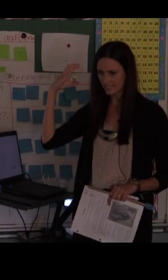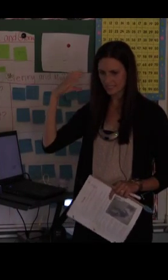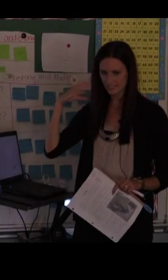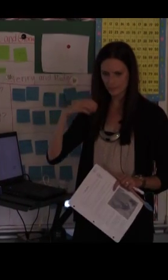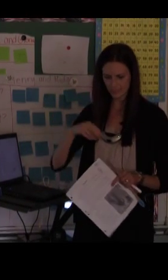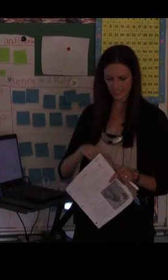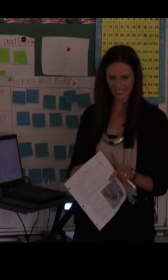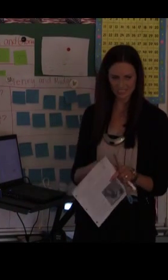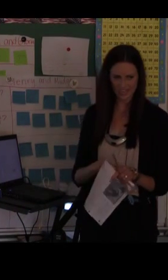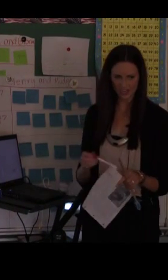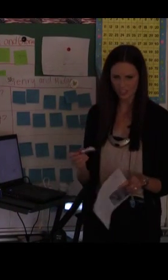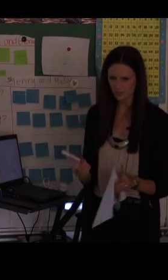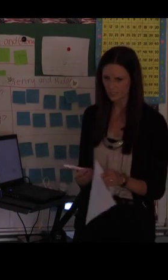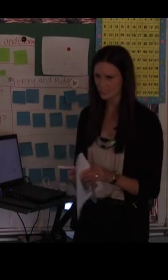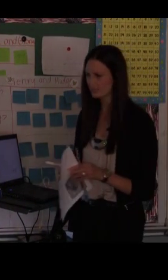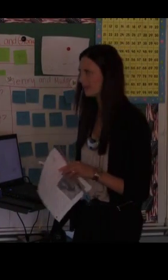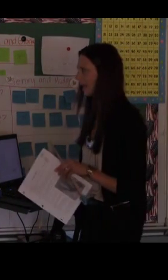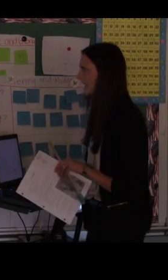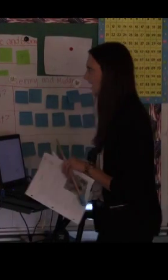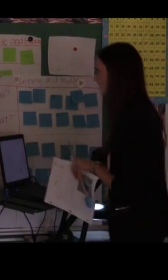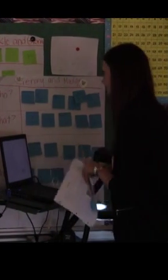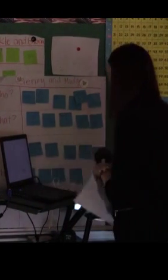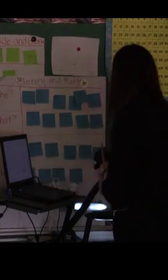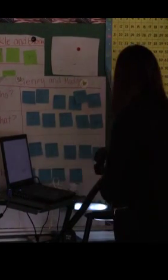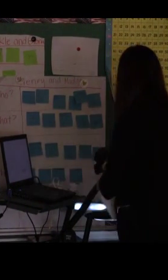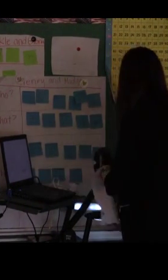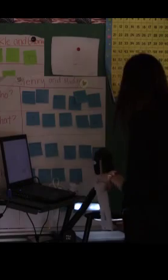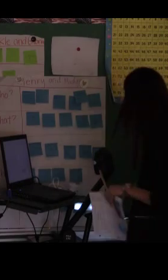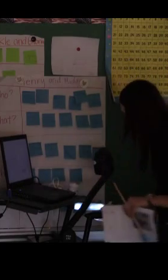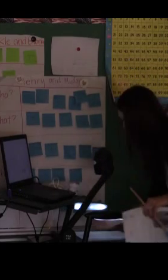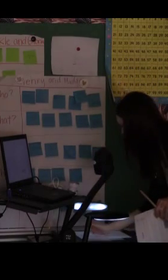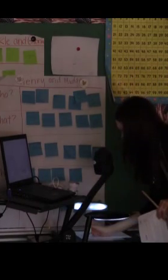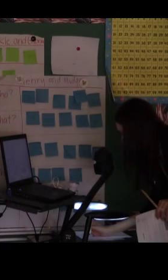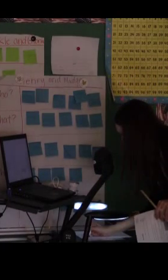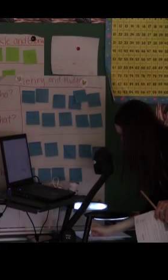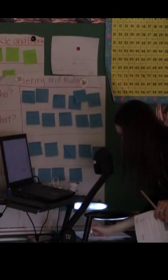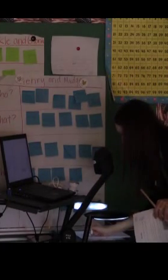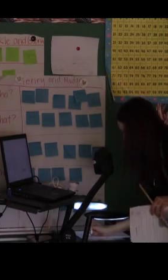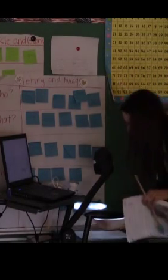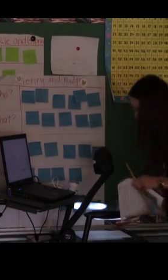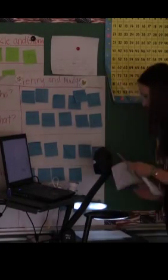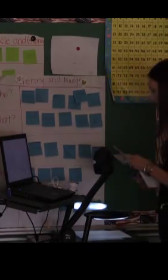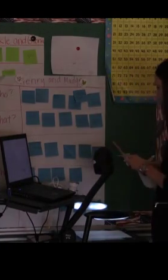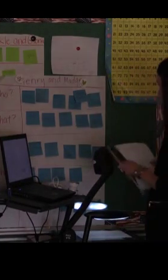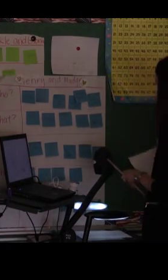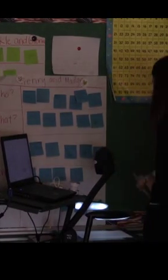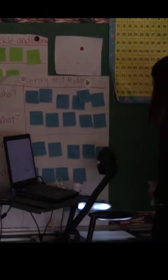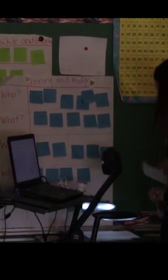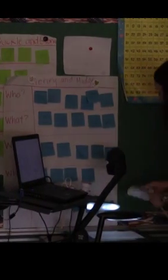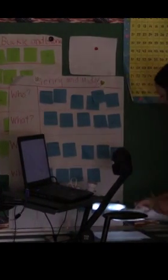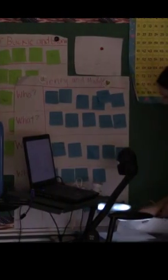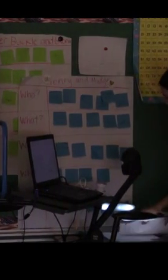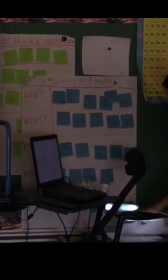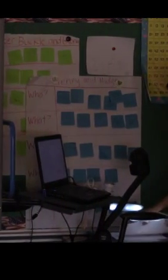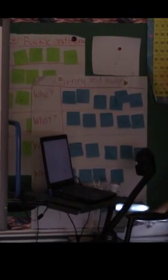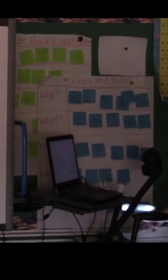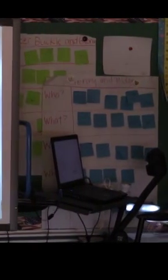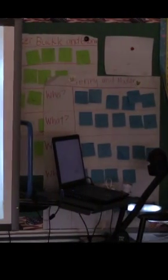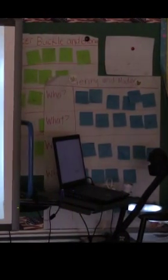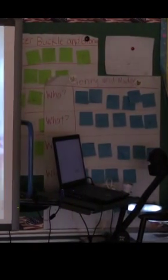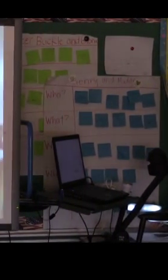right, I see some C's. I also see some A's. So I'm going to put dots next to these. Let's look back in our